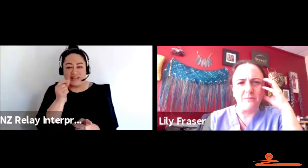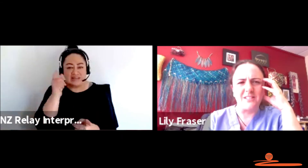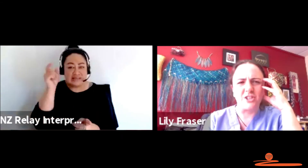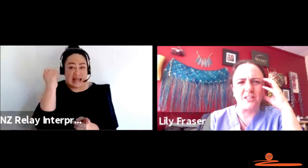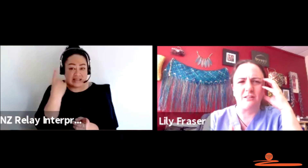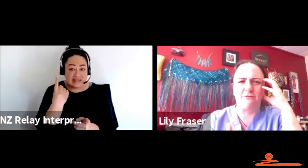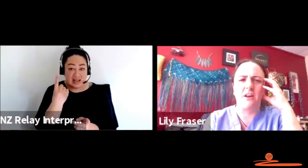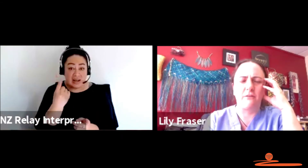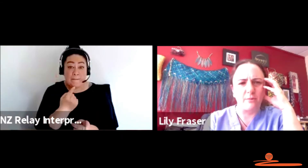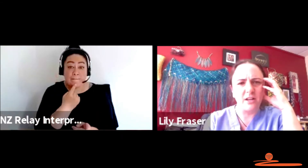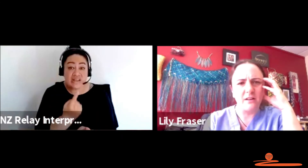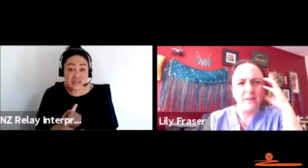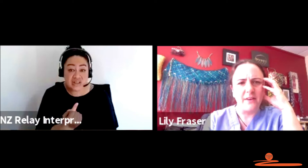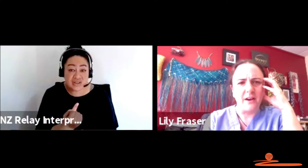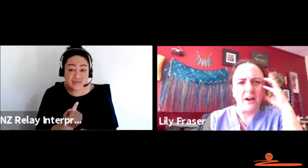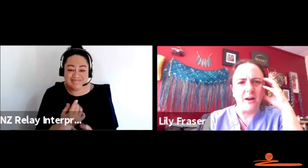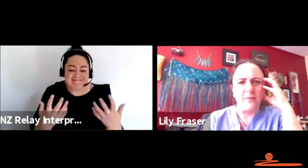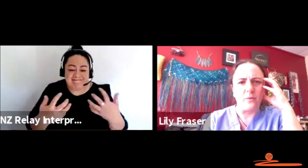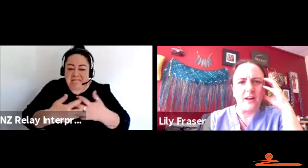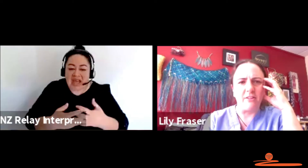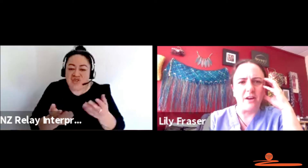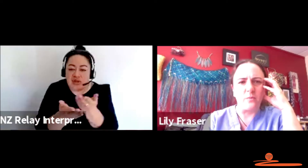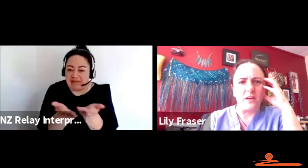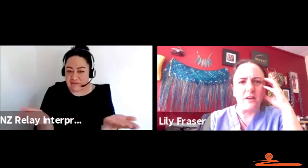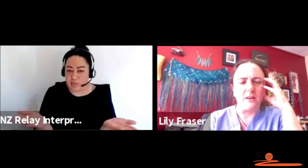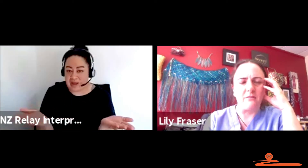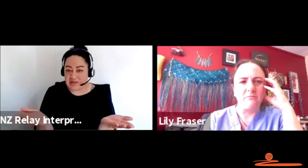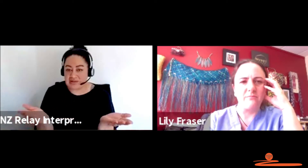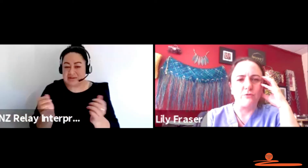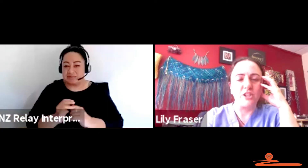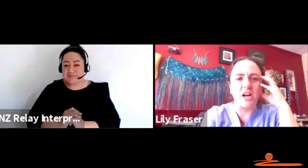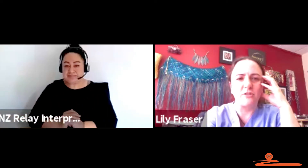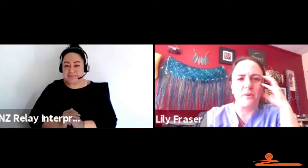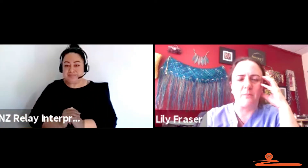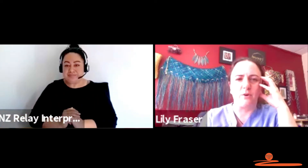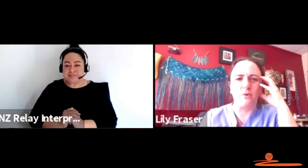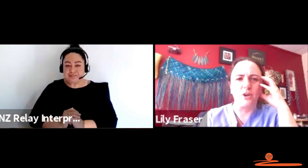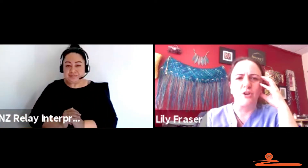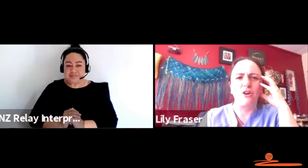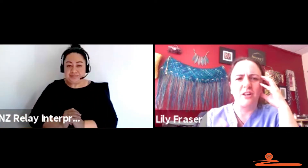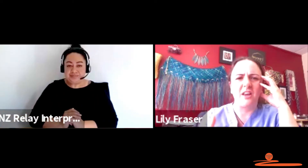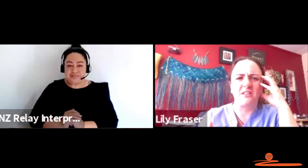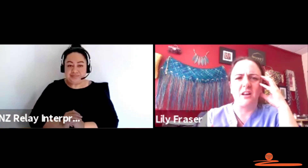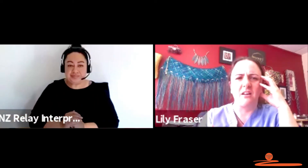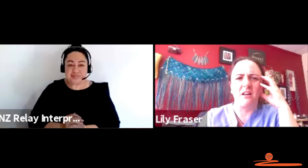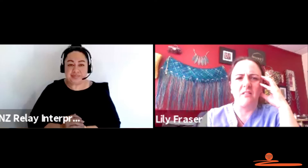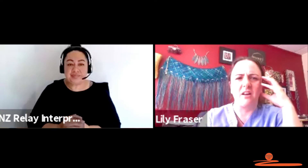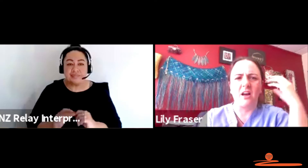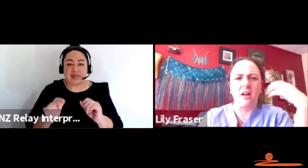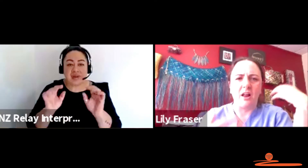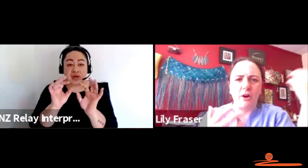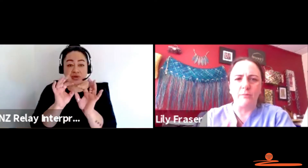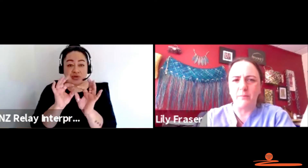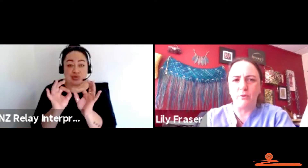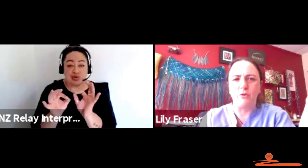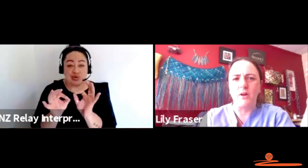the message doesn't fit everybody, and the way that we reach out to people, you're going to get